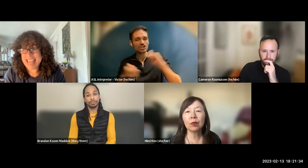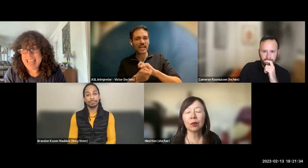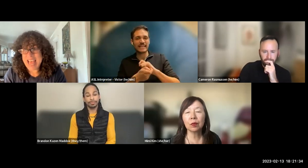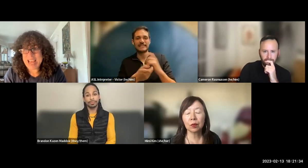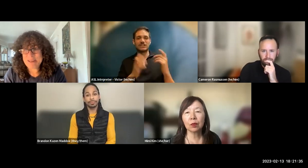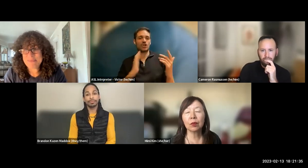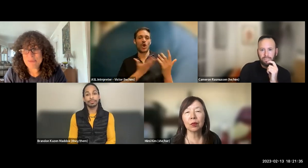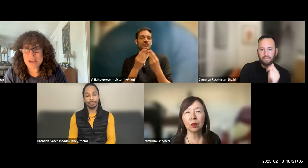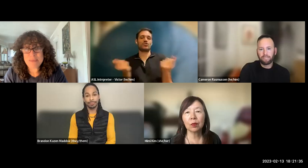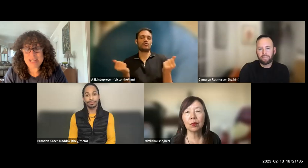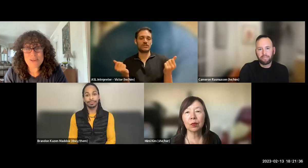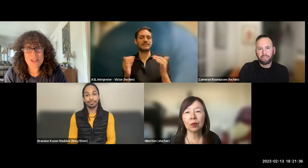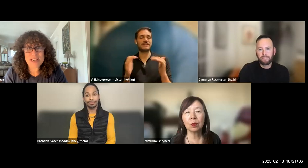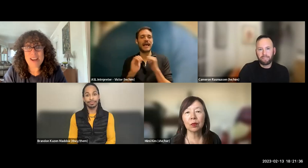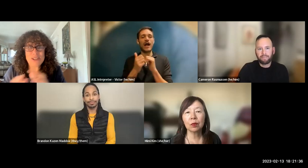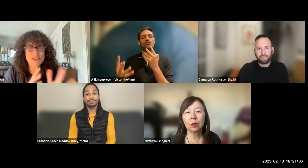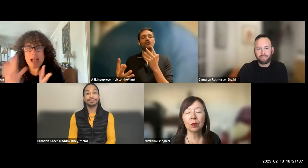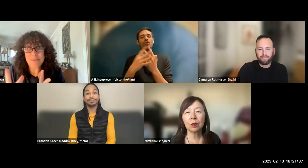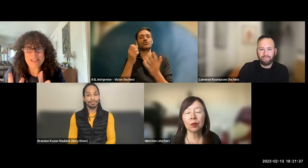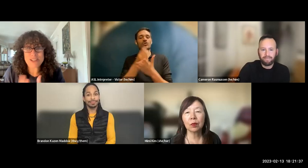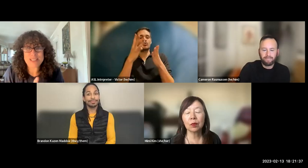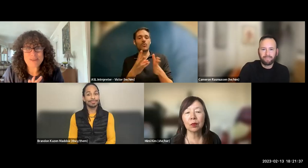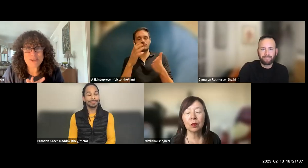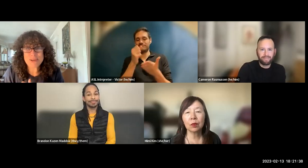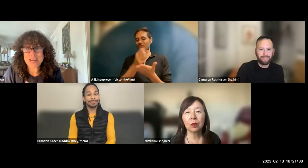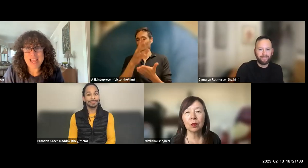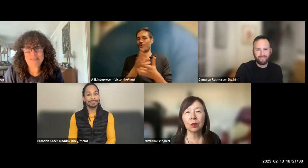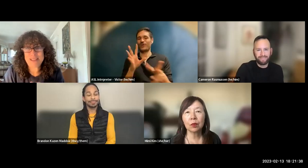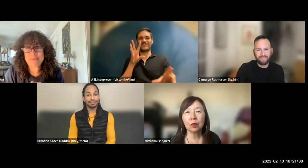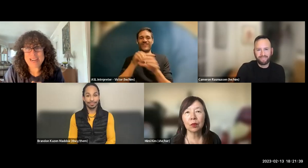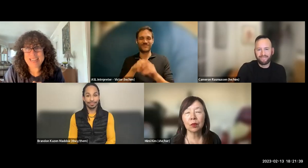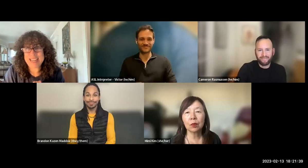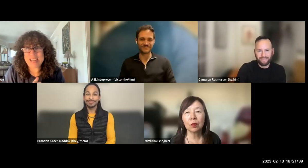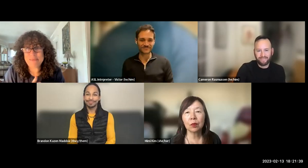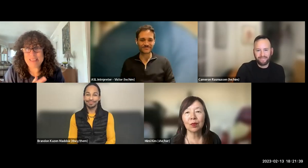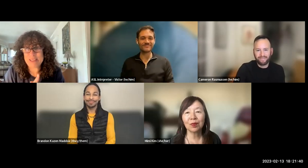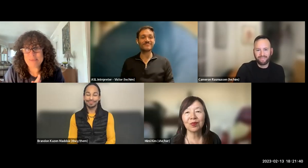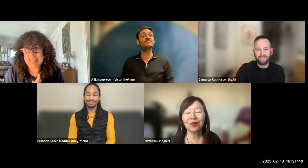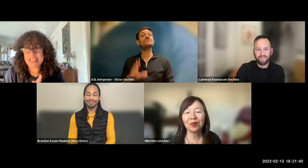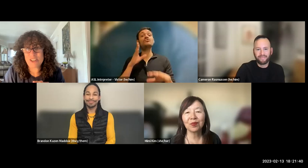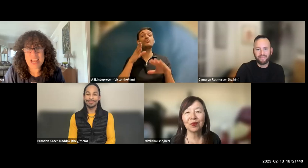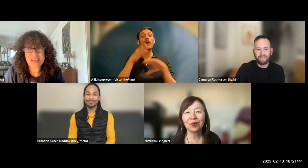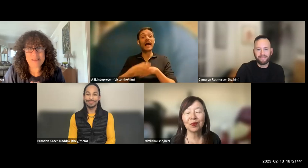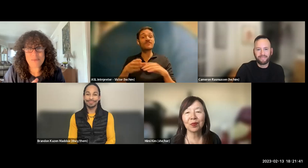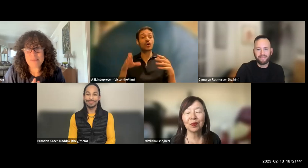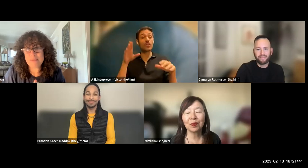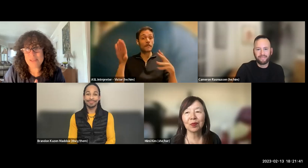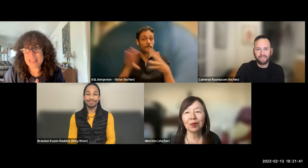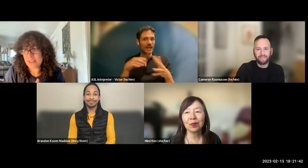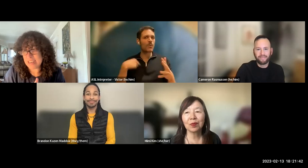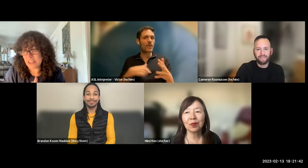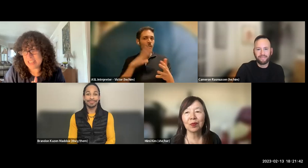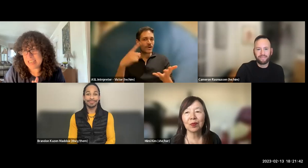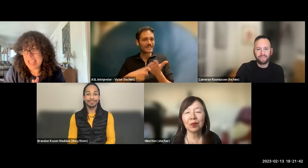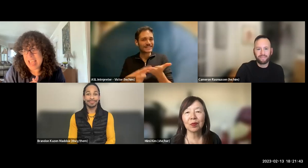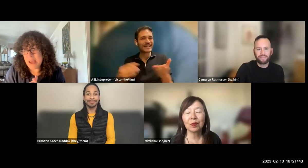that. We'll come back to you all on how to do abolitionist social work after the break. And there's some links in the chat to point people